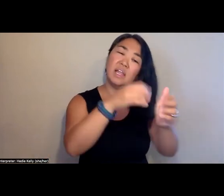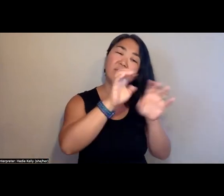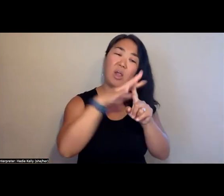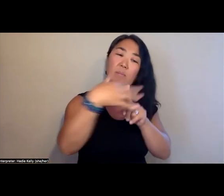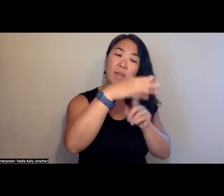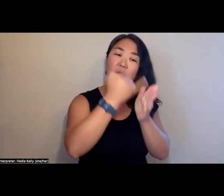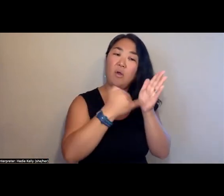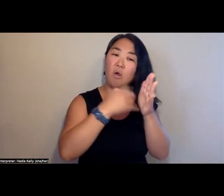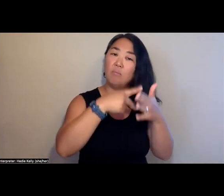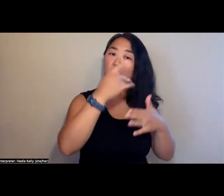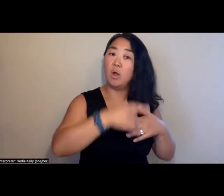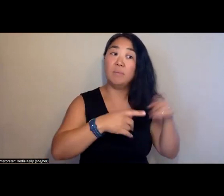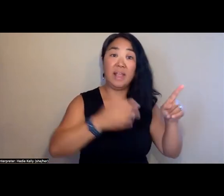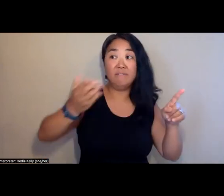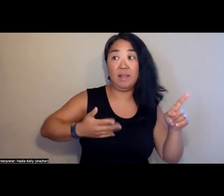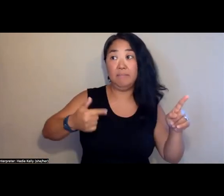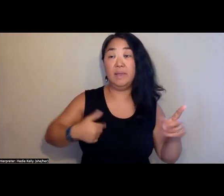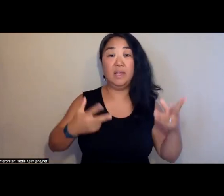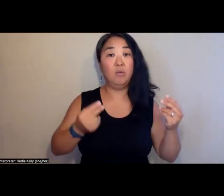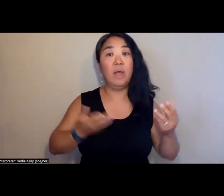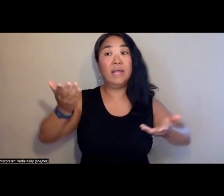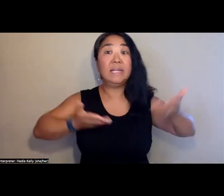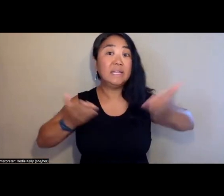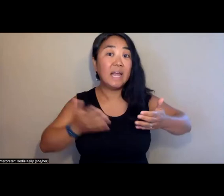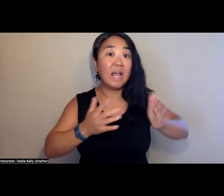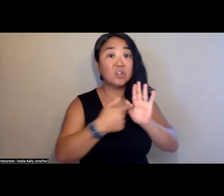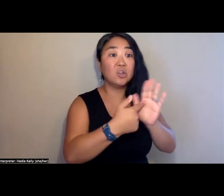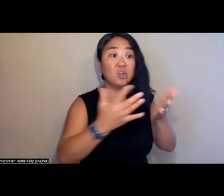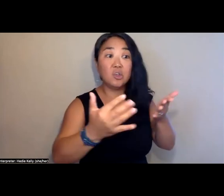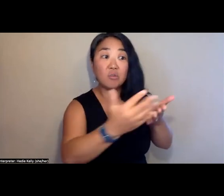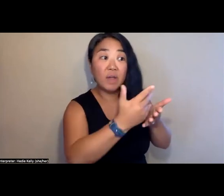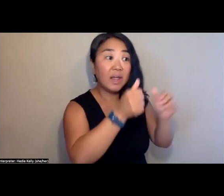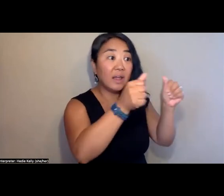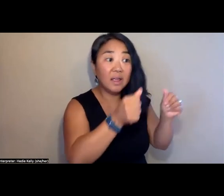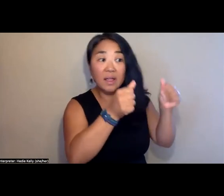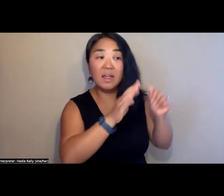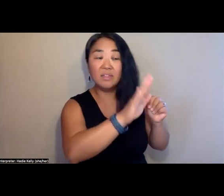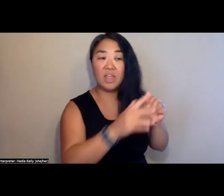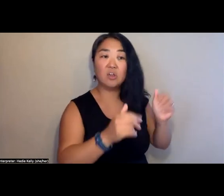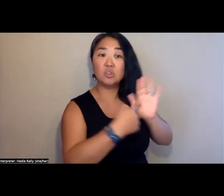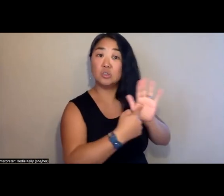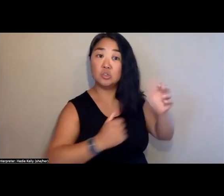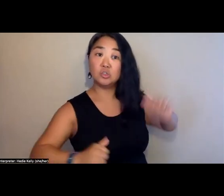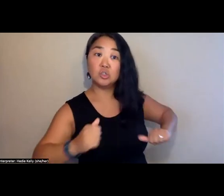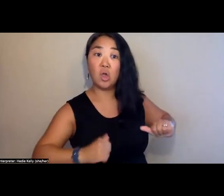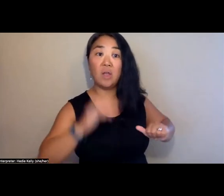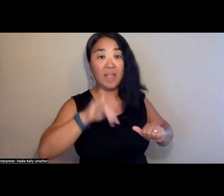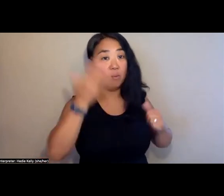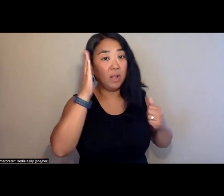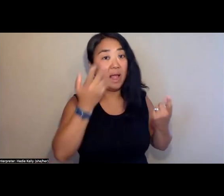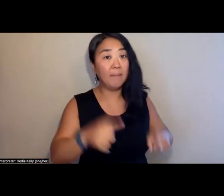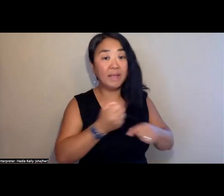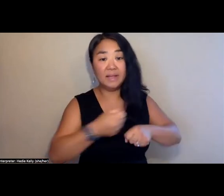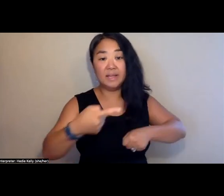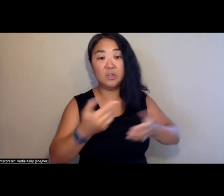and I've been invited to guest curate their community show, which will be in the new year. And we will be doing a art